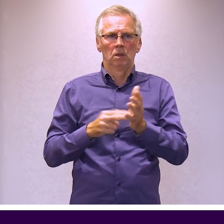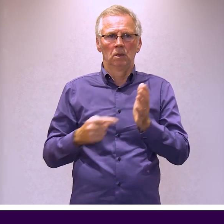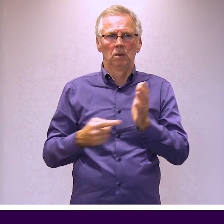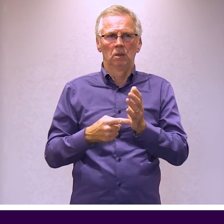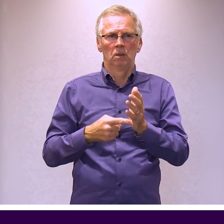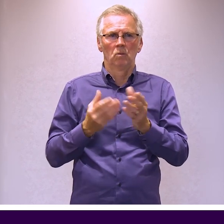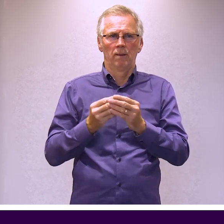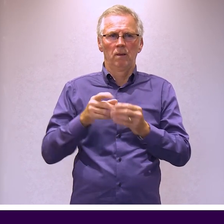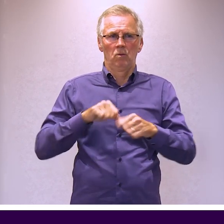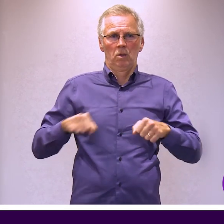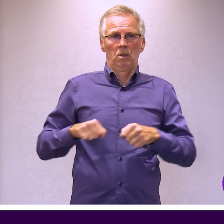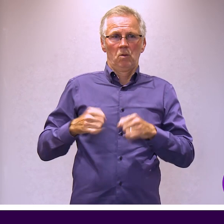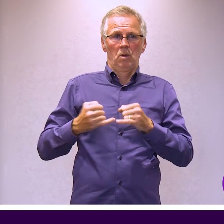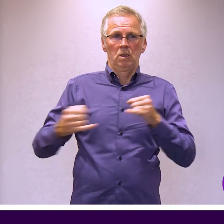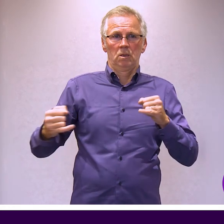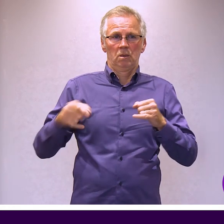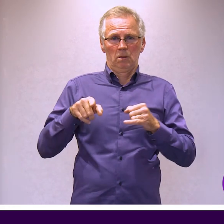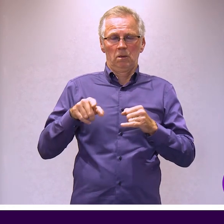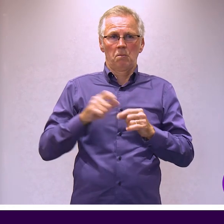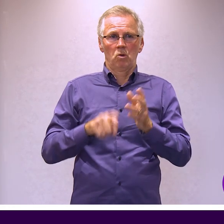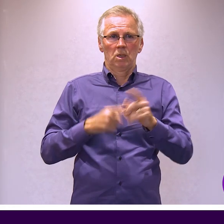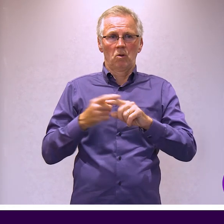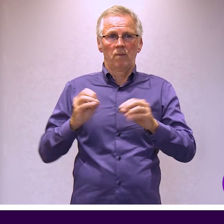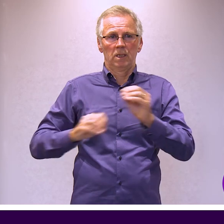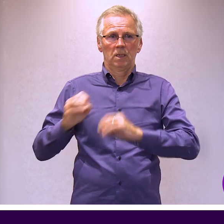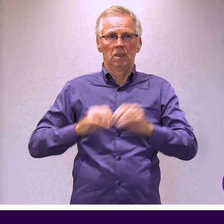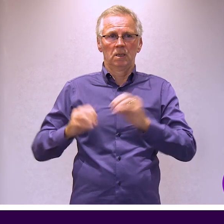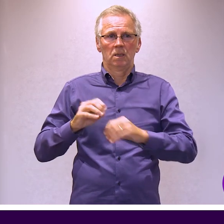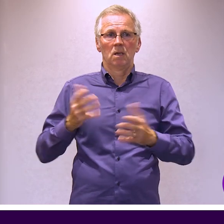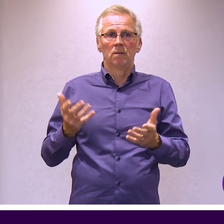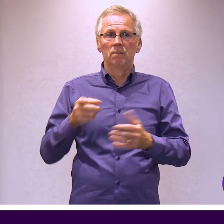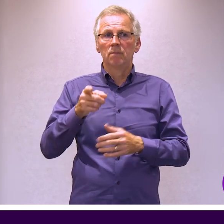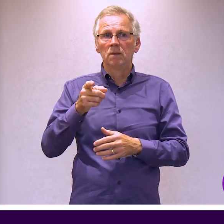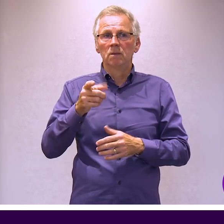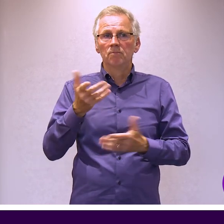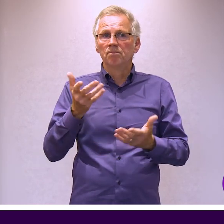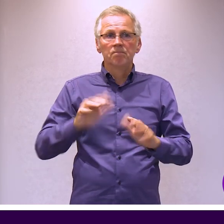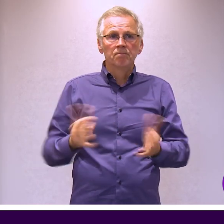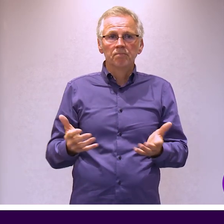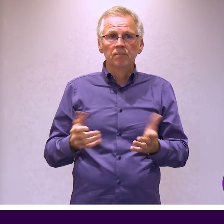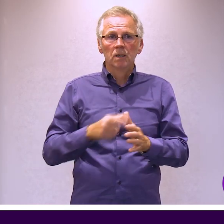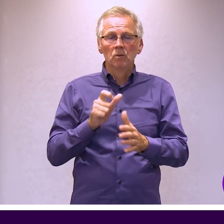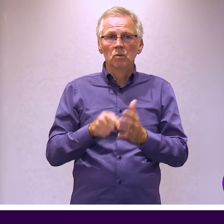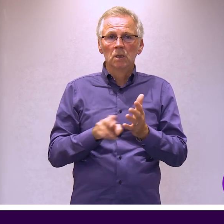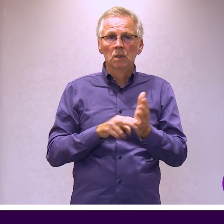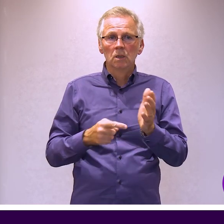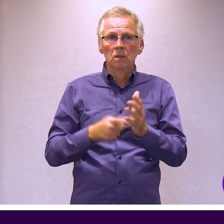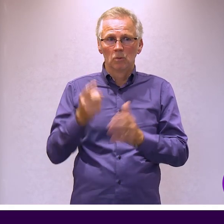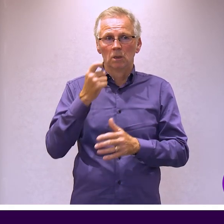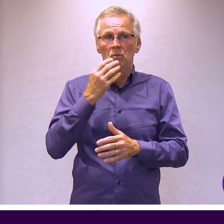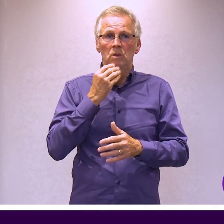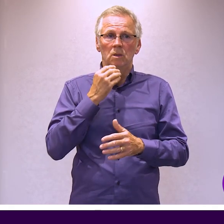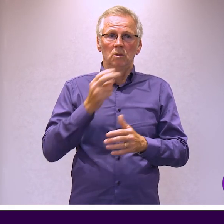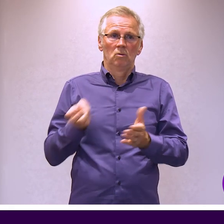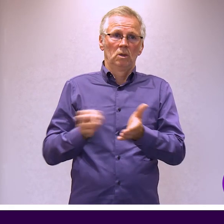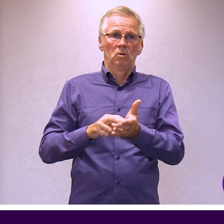the numbers below. To book online you need to have an account with our online box office. If you